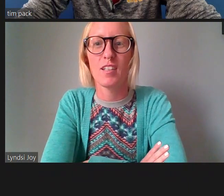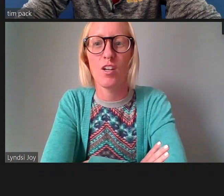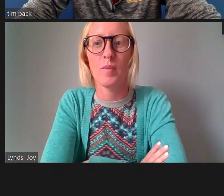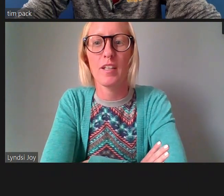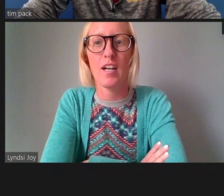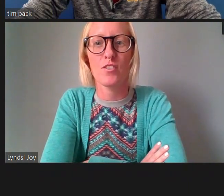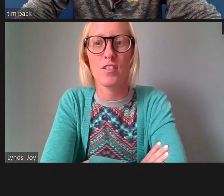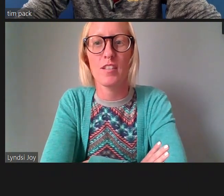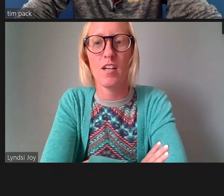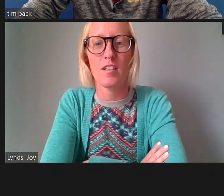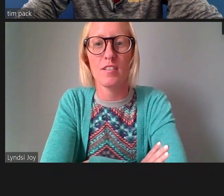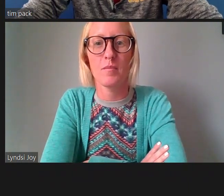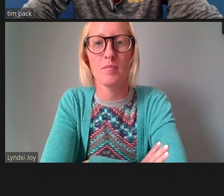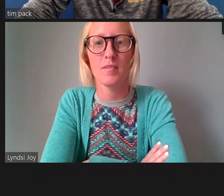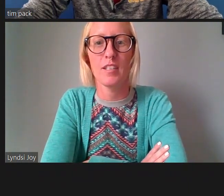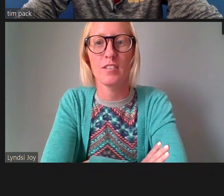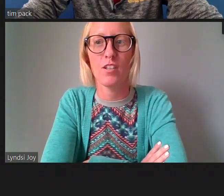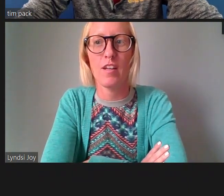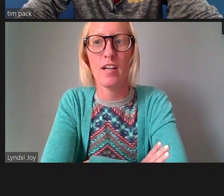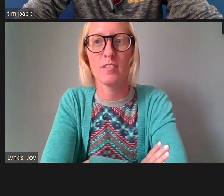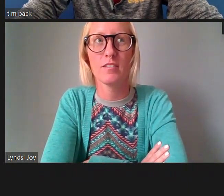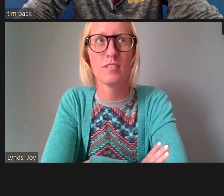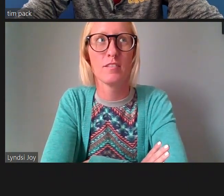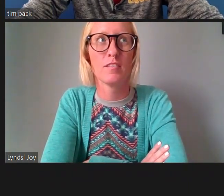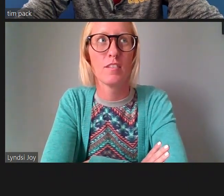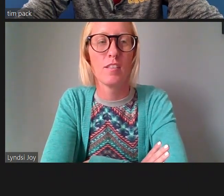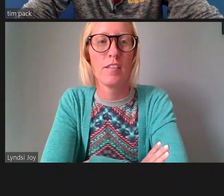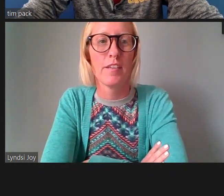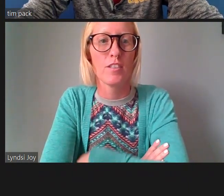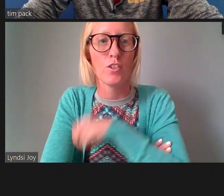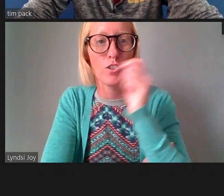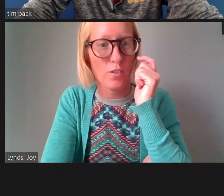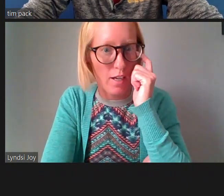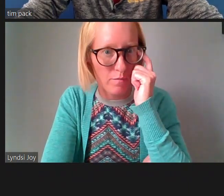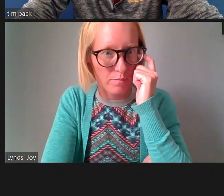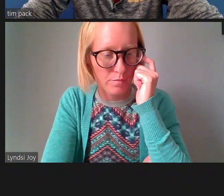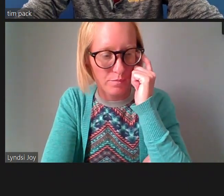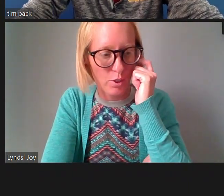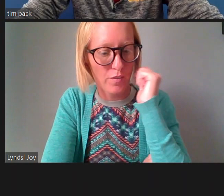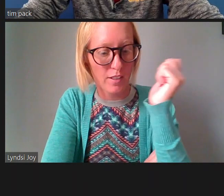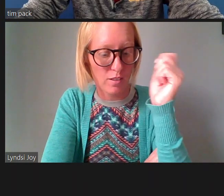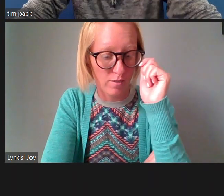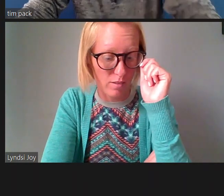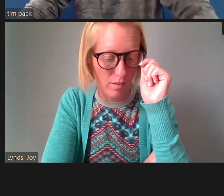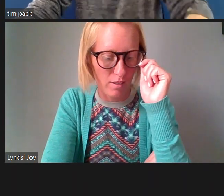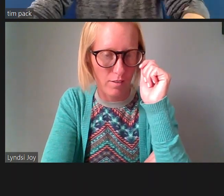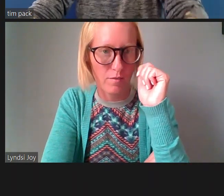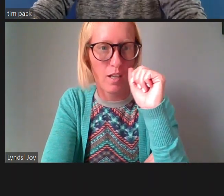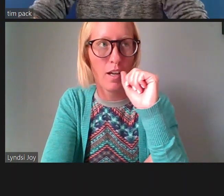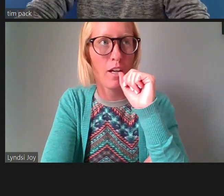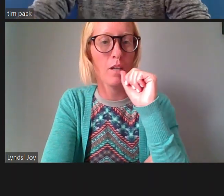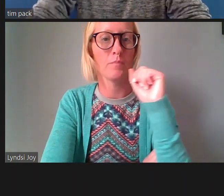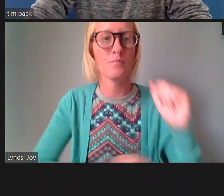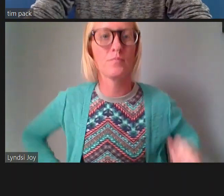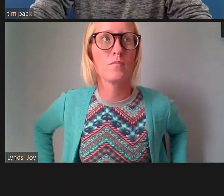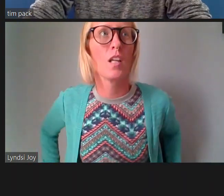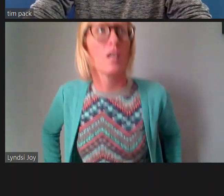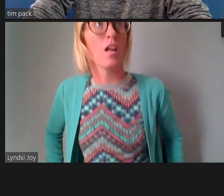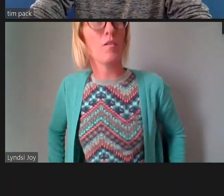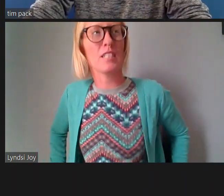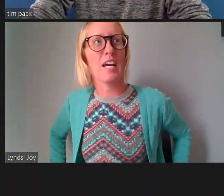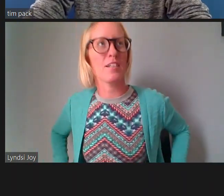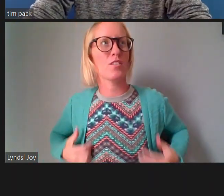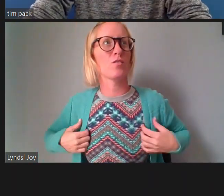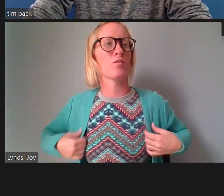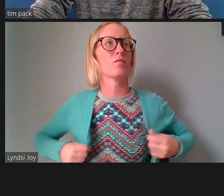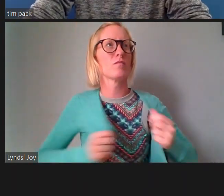again. Oh my gosh, that's awesome. I didn't know that. Yeah. You could do that. Perfect. Cool. So